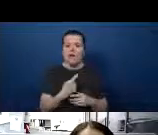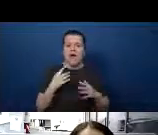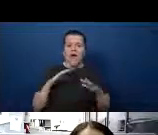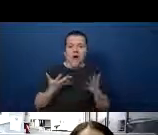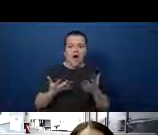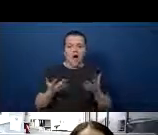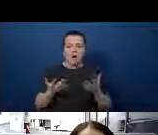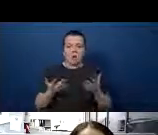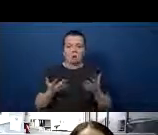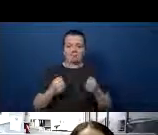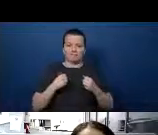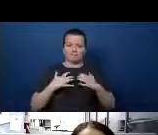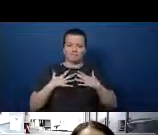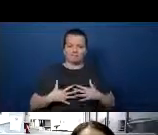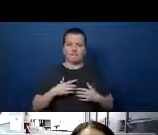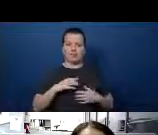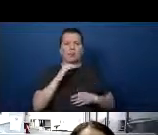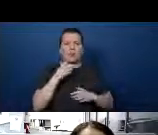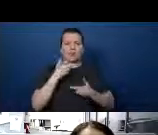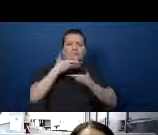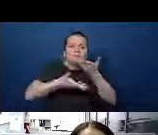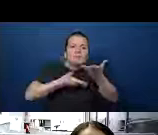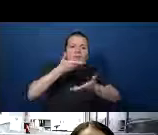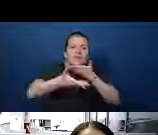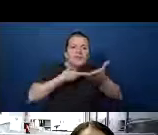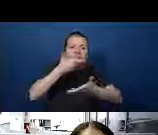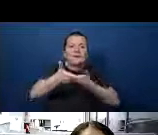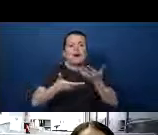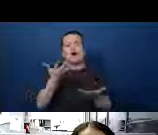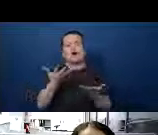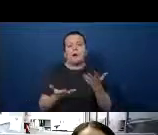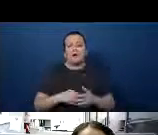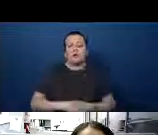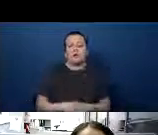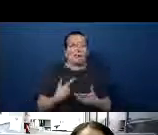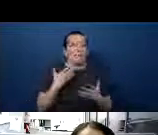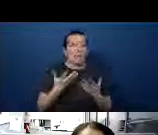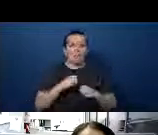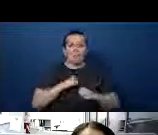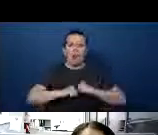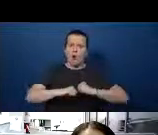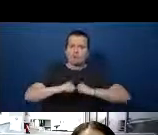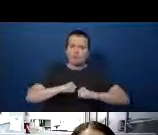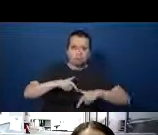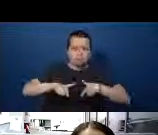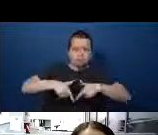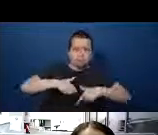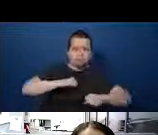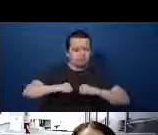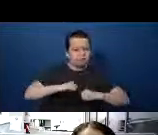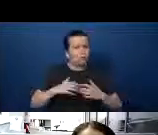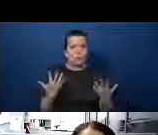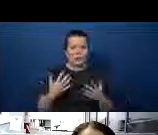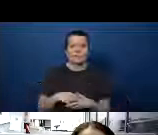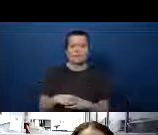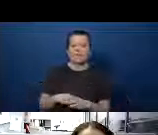very slowly. Other students would take my belongings and run quickly. I ran after them slowly and then they stopped